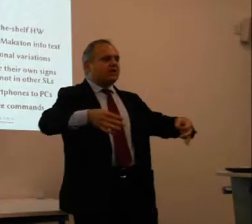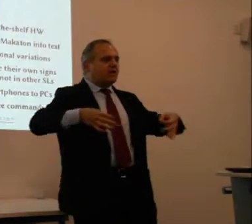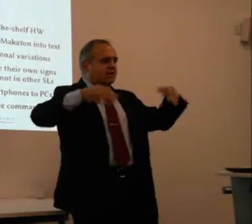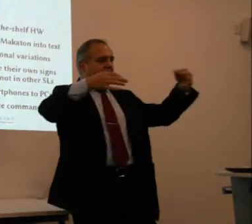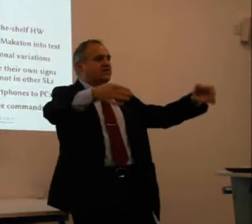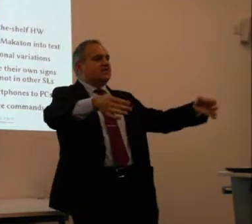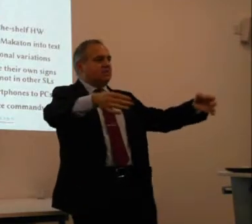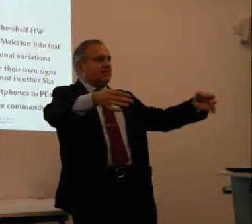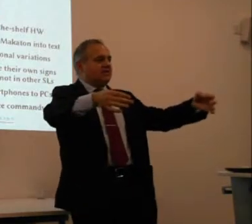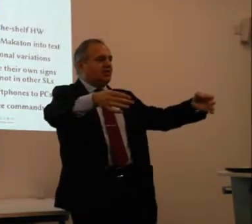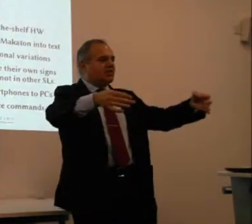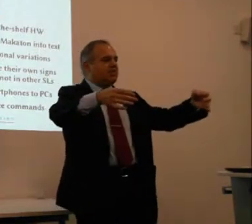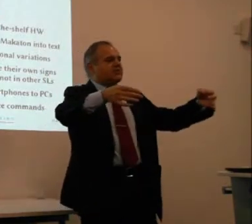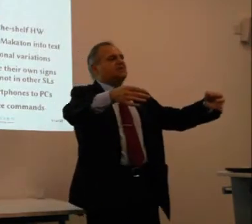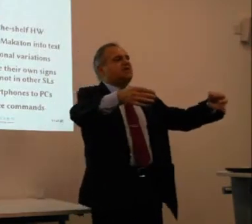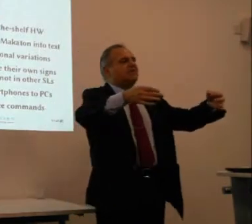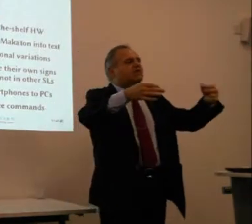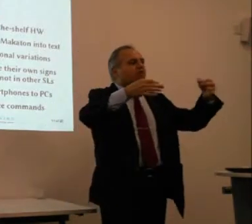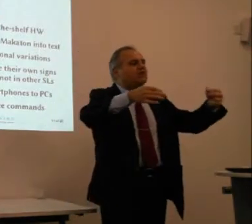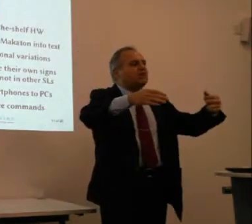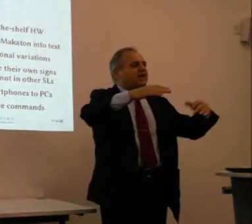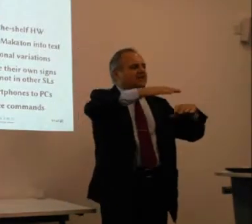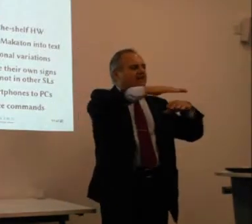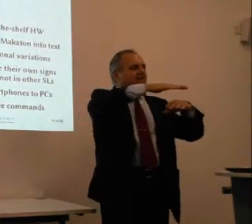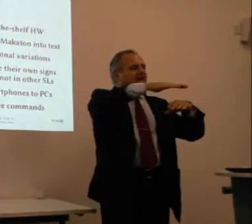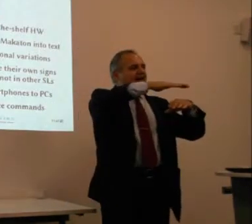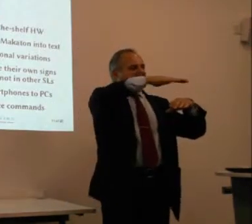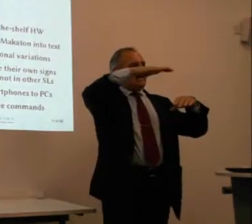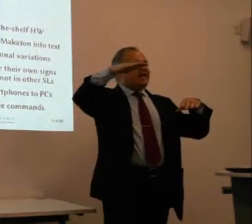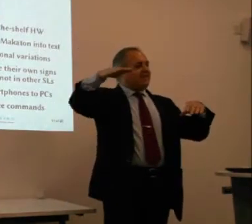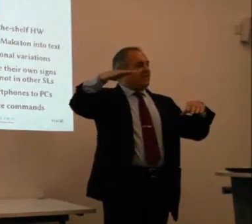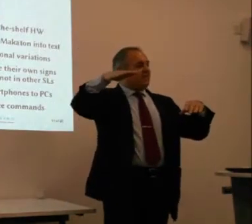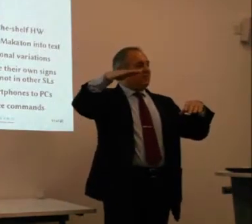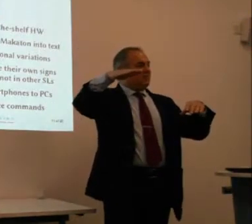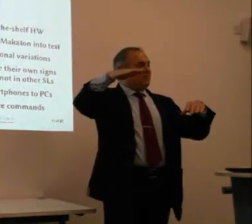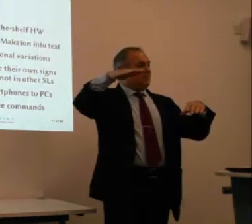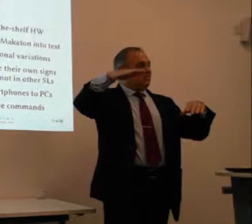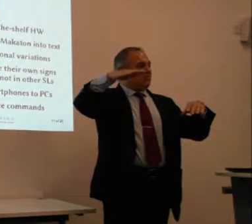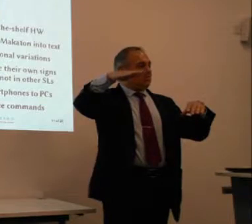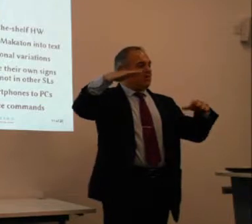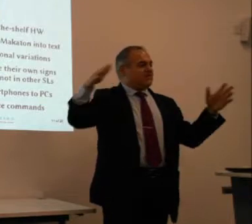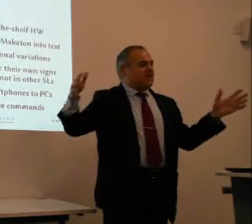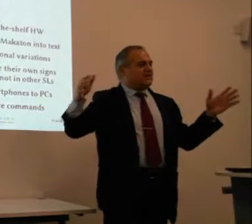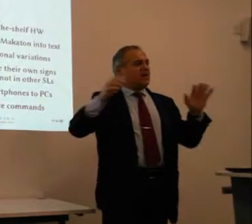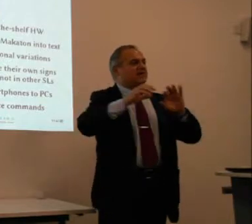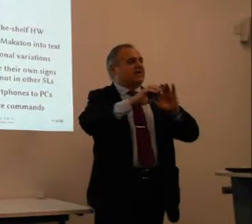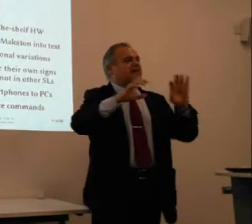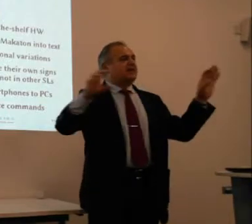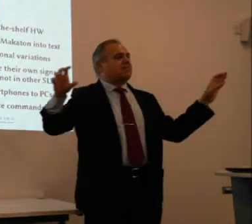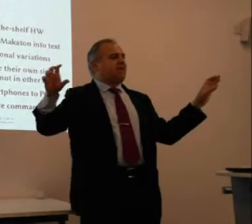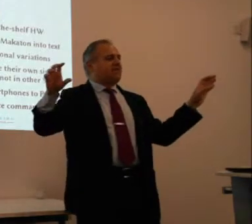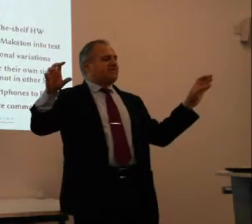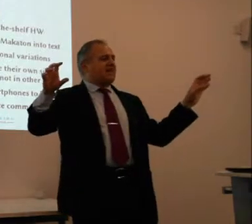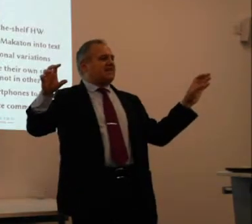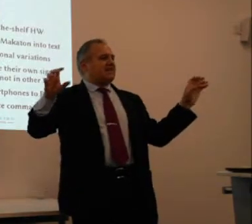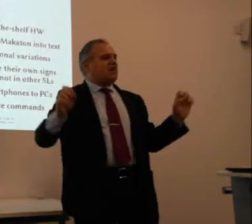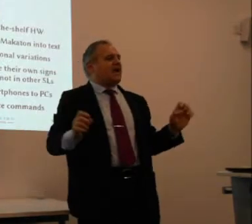a cognitive disability with the possibility of communicating at a higher level because that you are creating a perfect sentence whereas